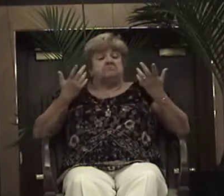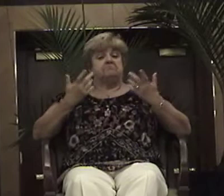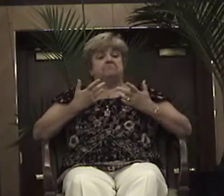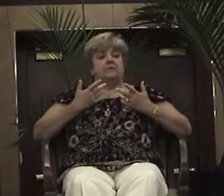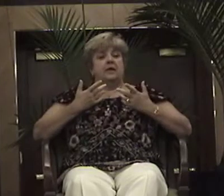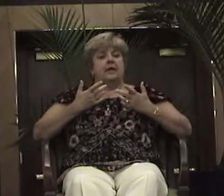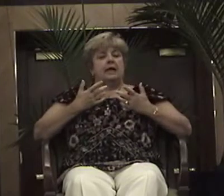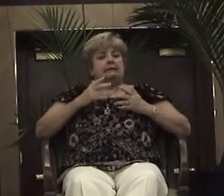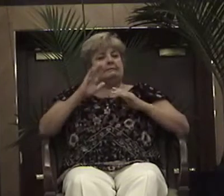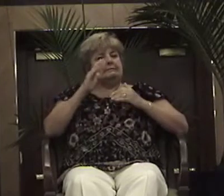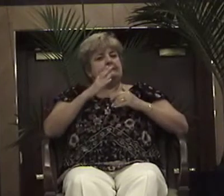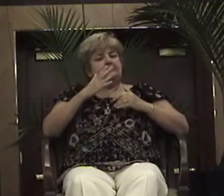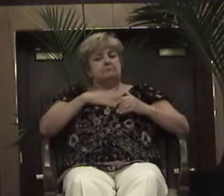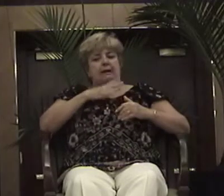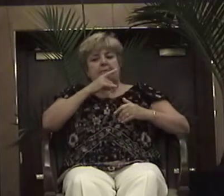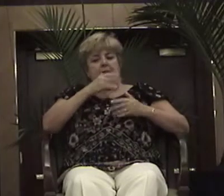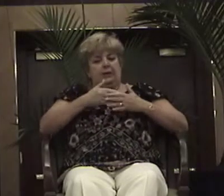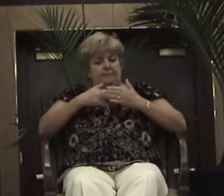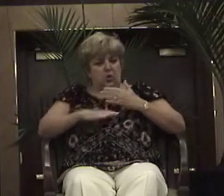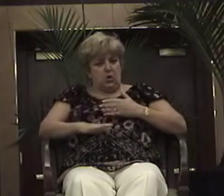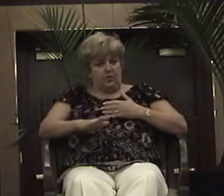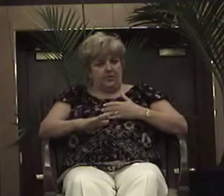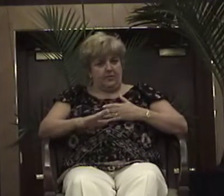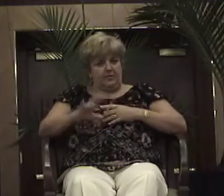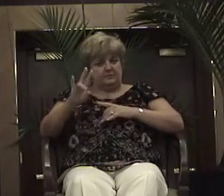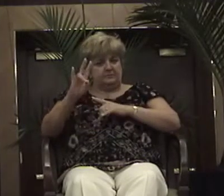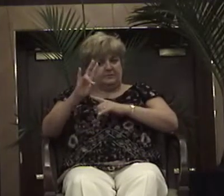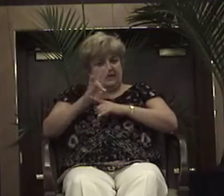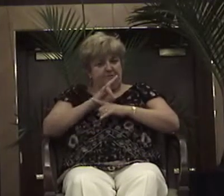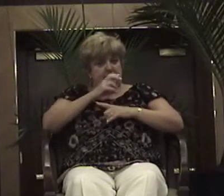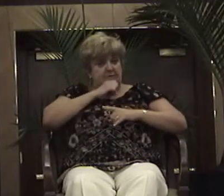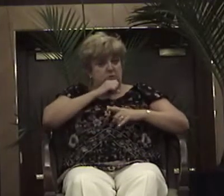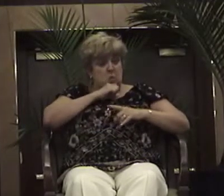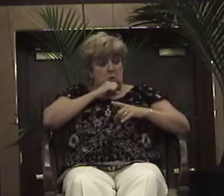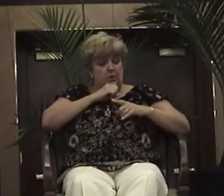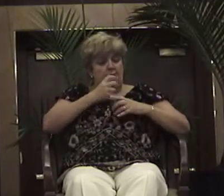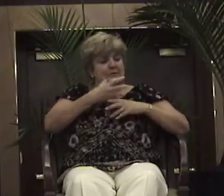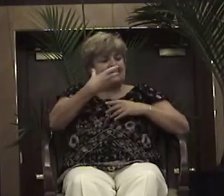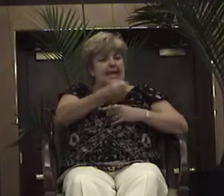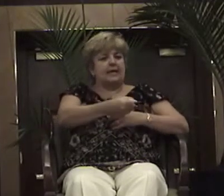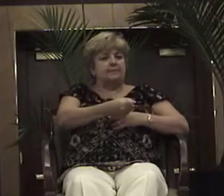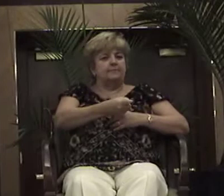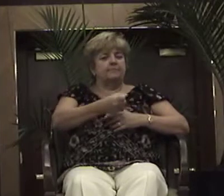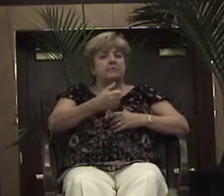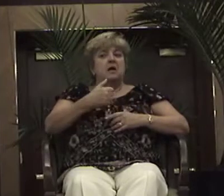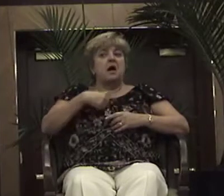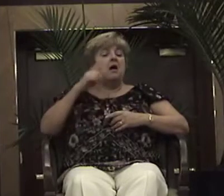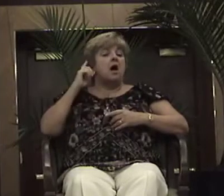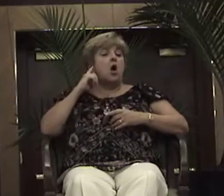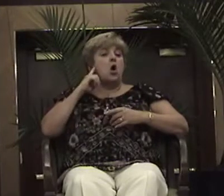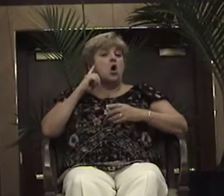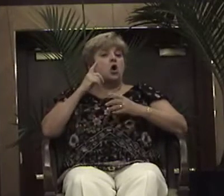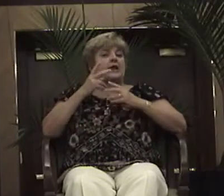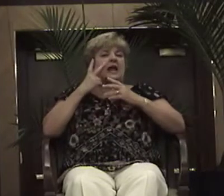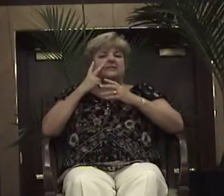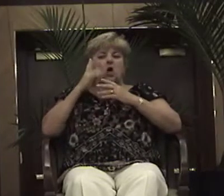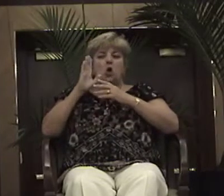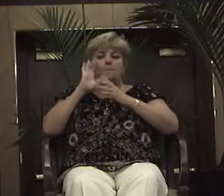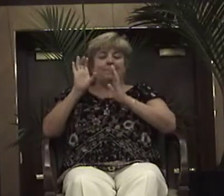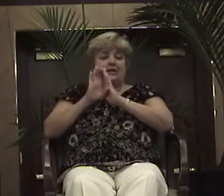of age. My mother was a gorgeous lady, from what I've found out the pictures of her from when she died. I never ever